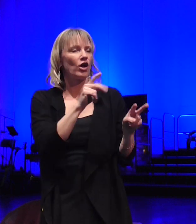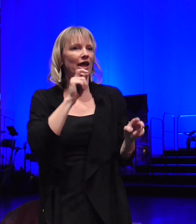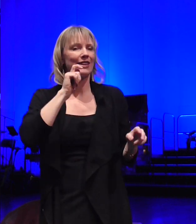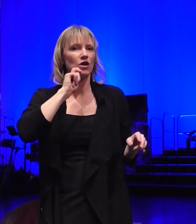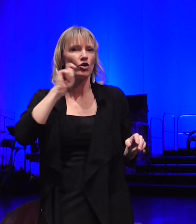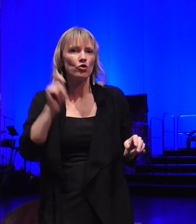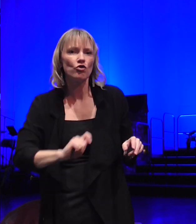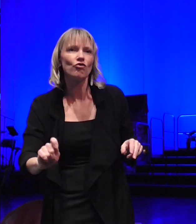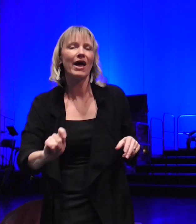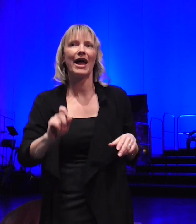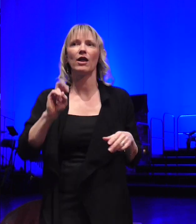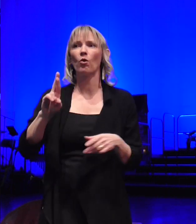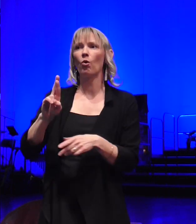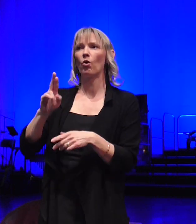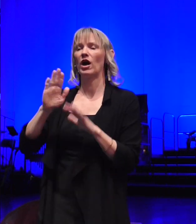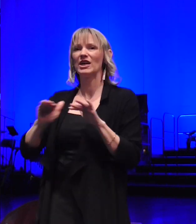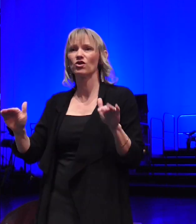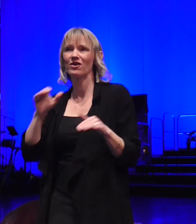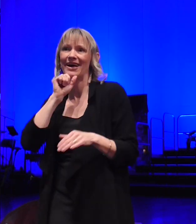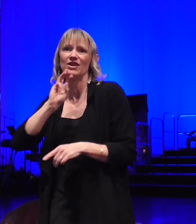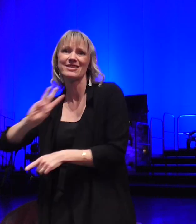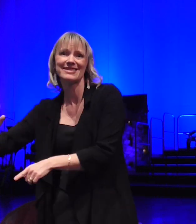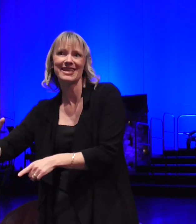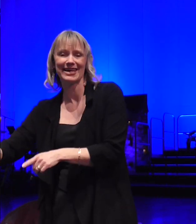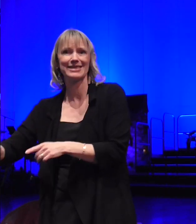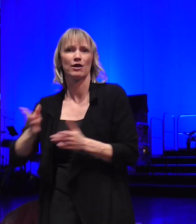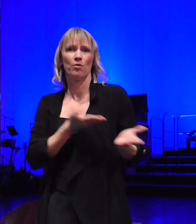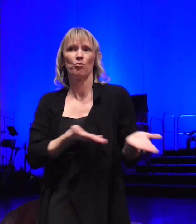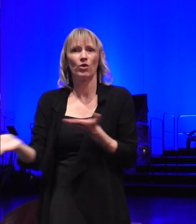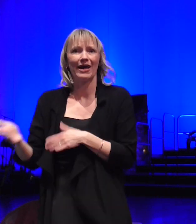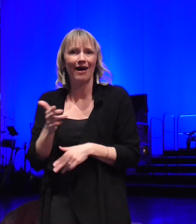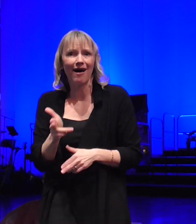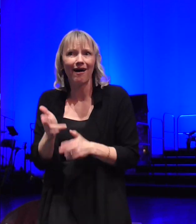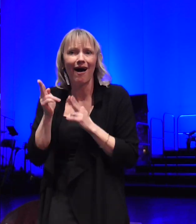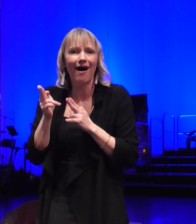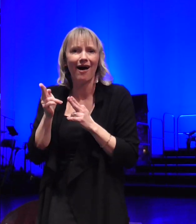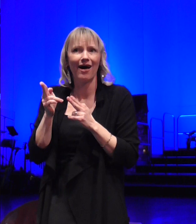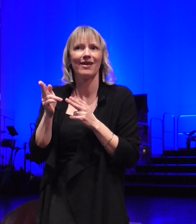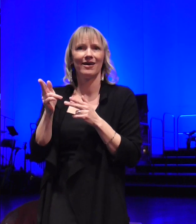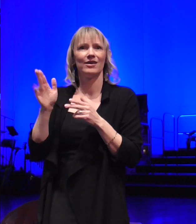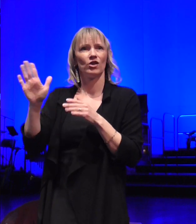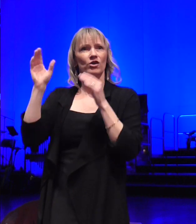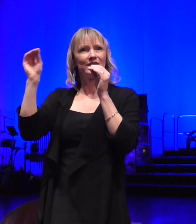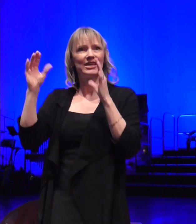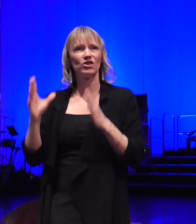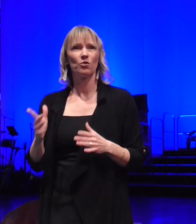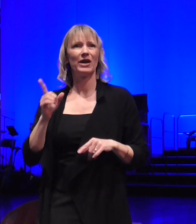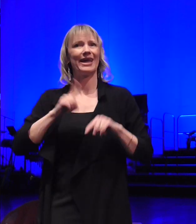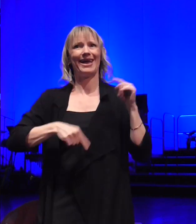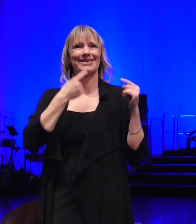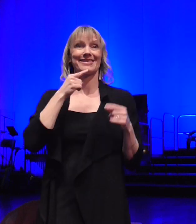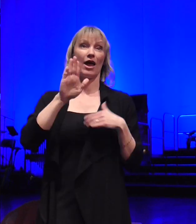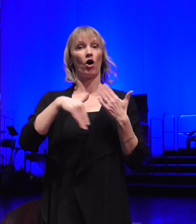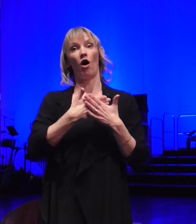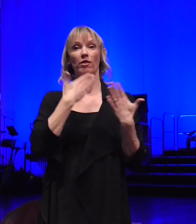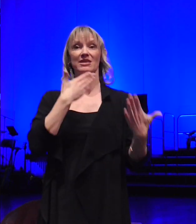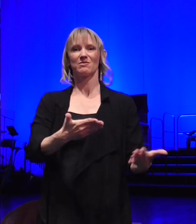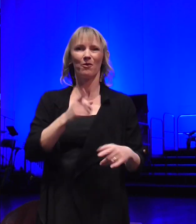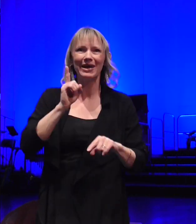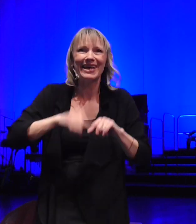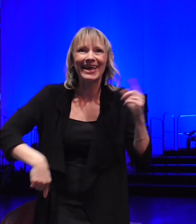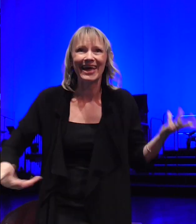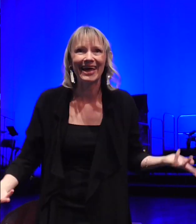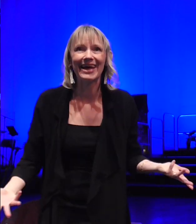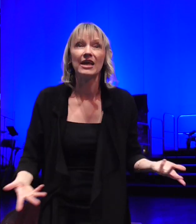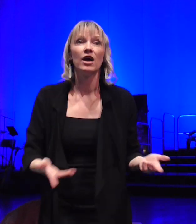at a 6-year-old bringing a gun to school and shooting their teacher and say all is well. It's the right overall